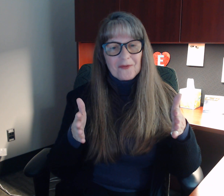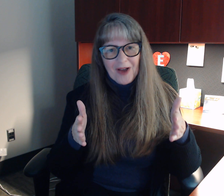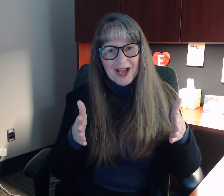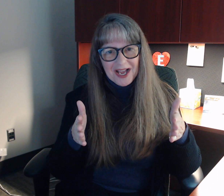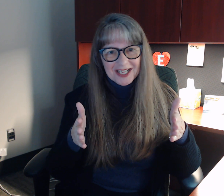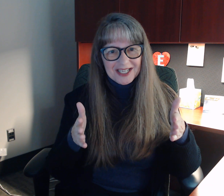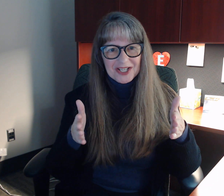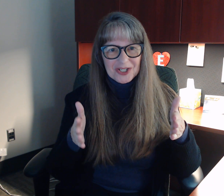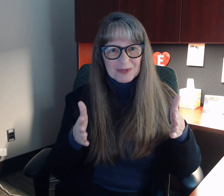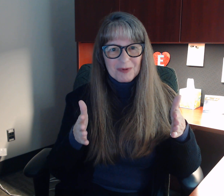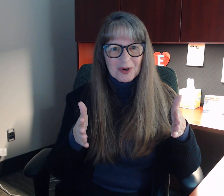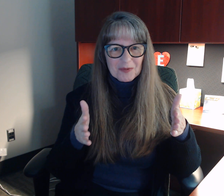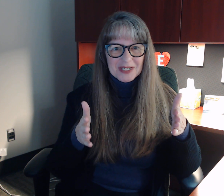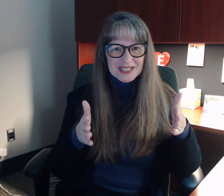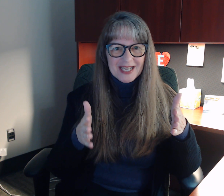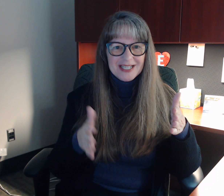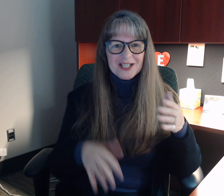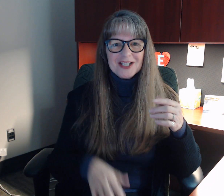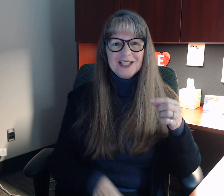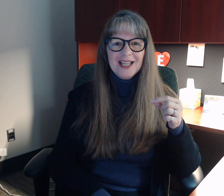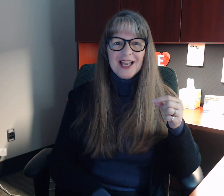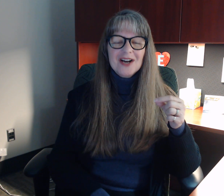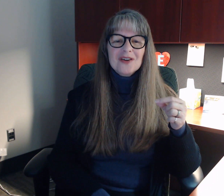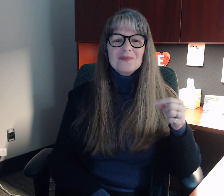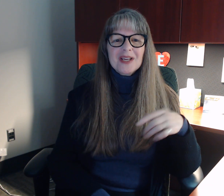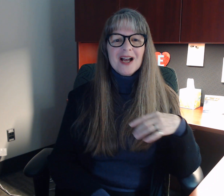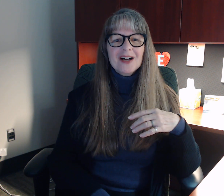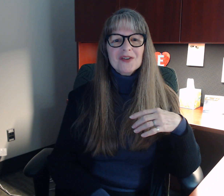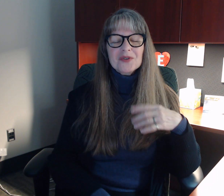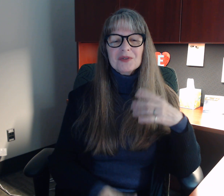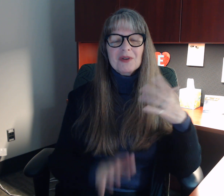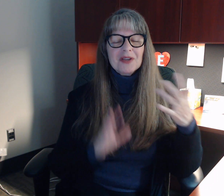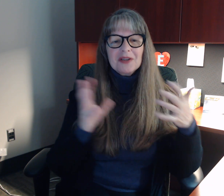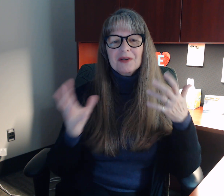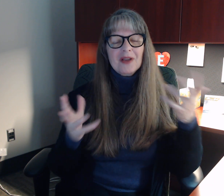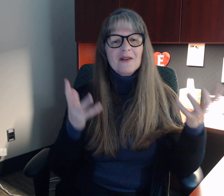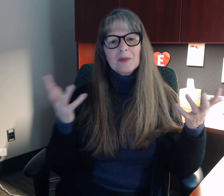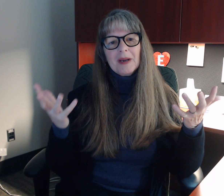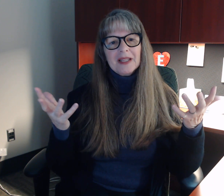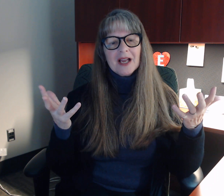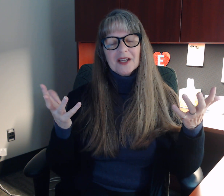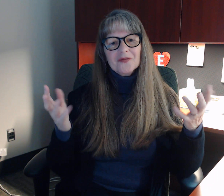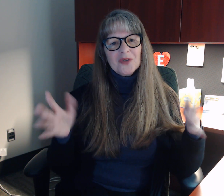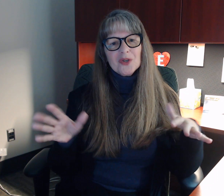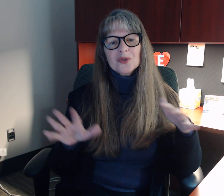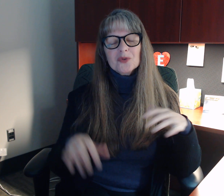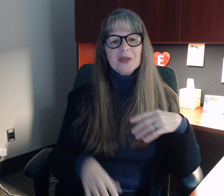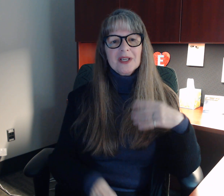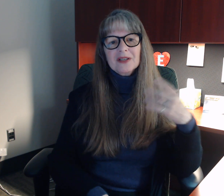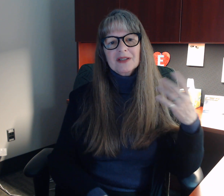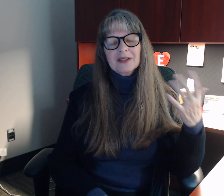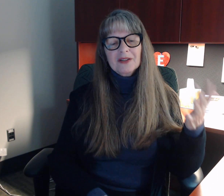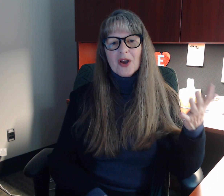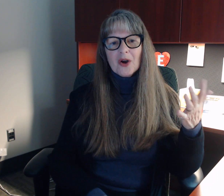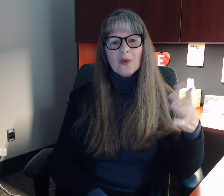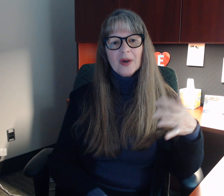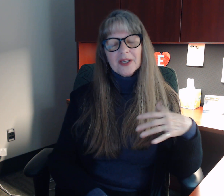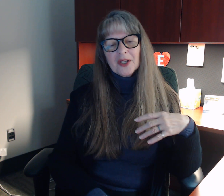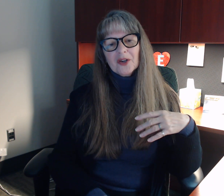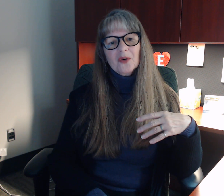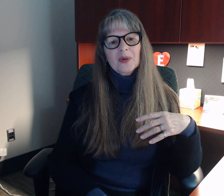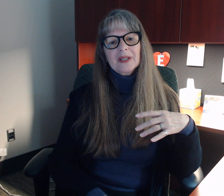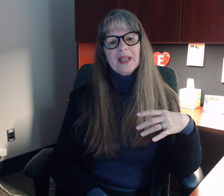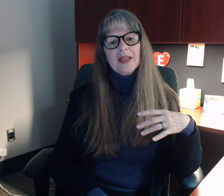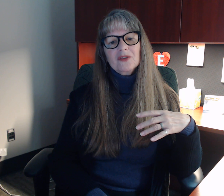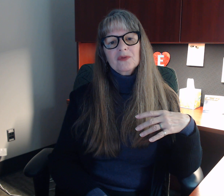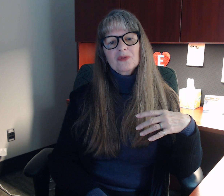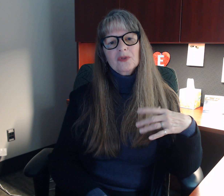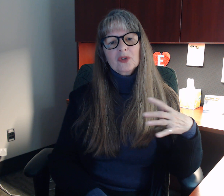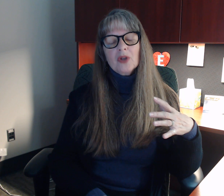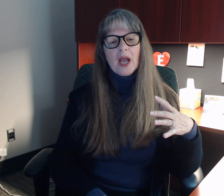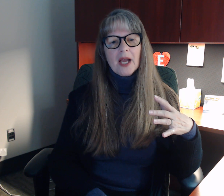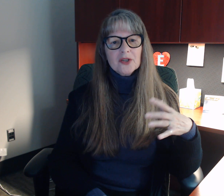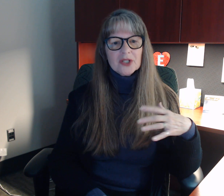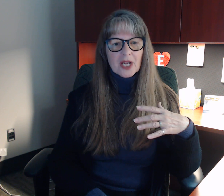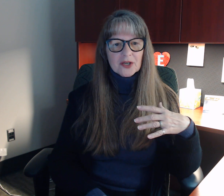fun experimentation because everybody got confused. We didn't know what year, and I just got to